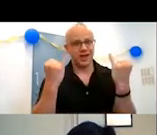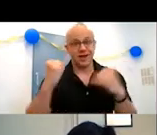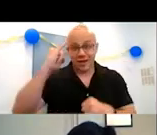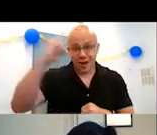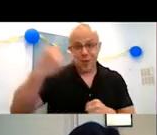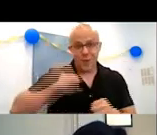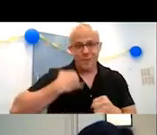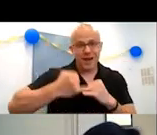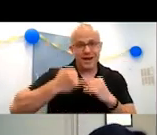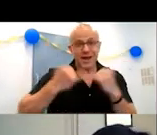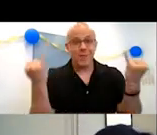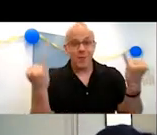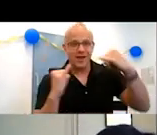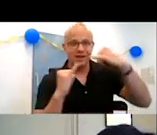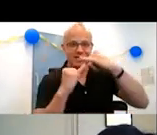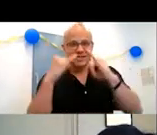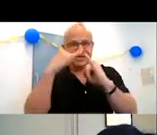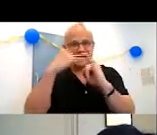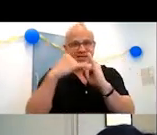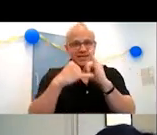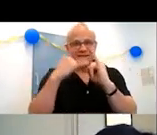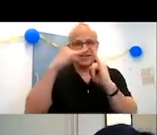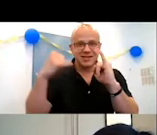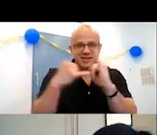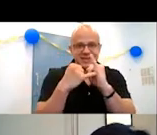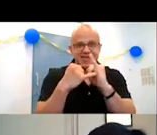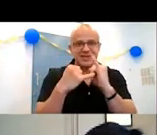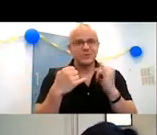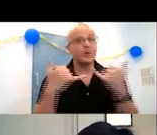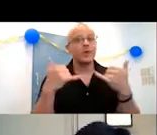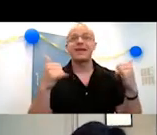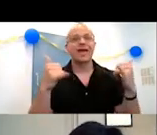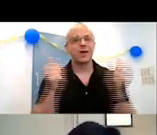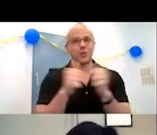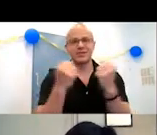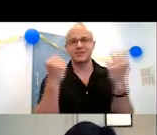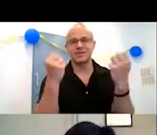Sometimes we only use pinkies to sign.